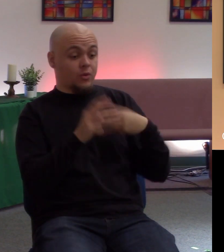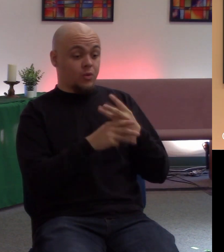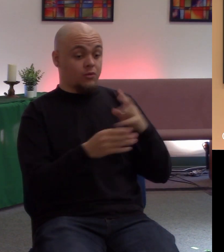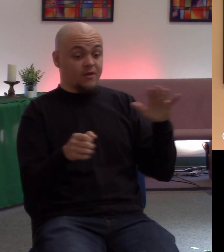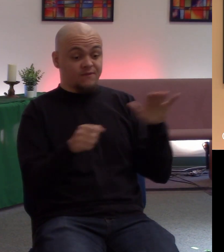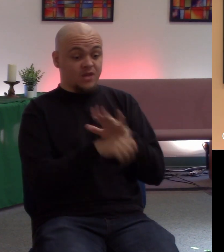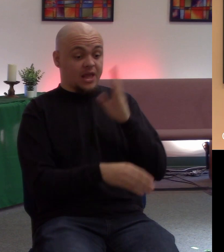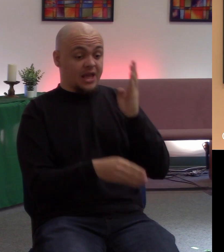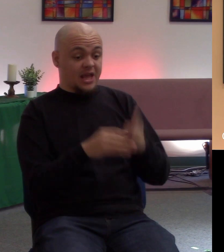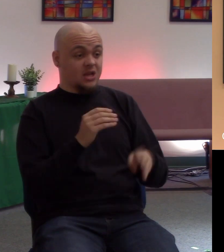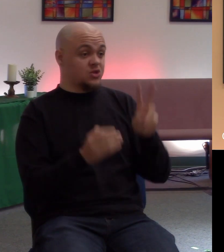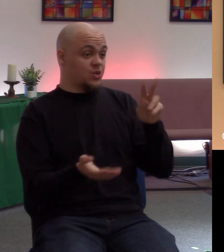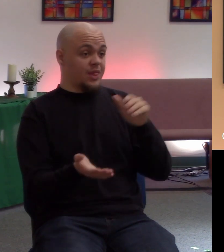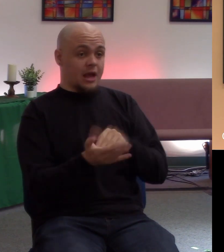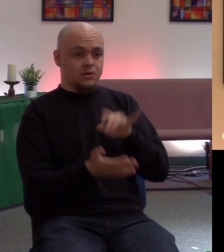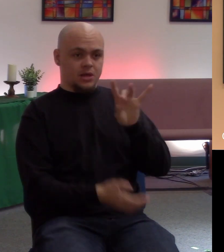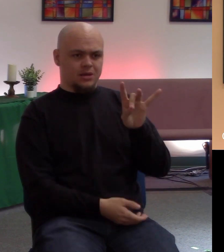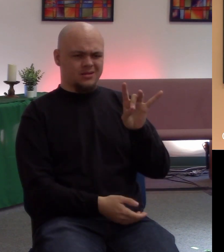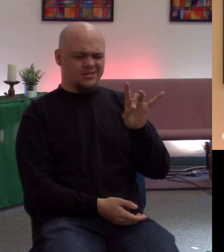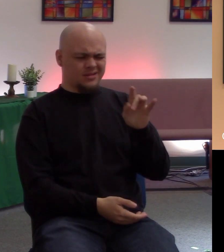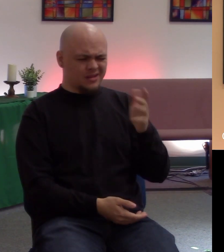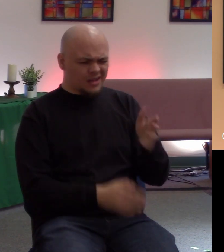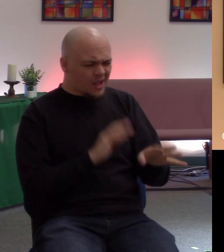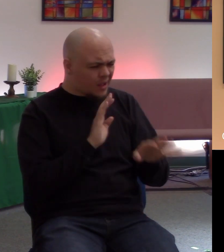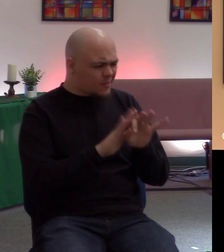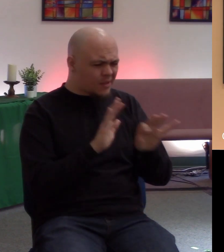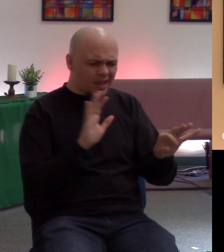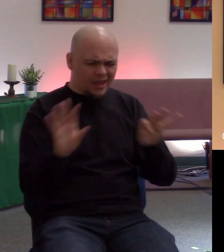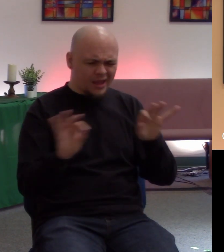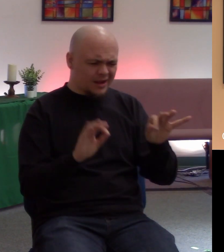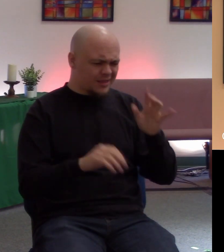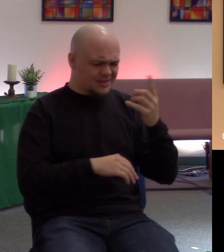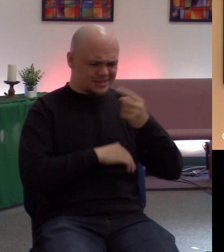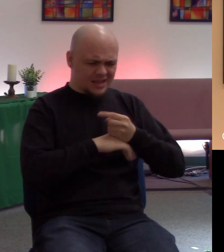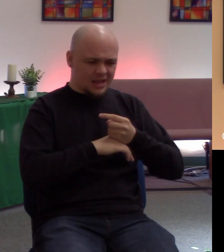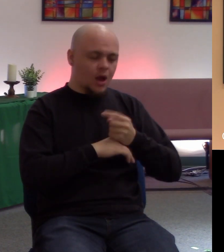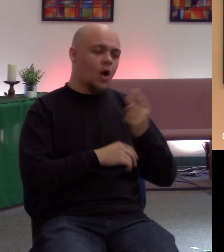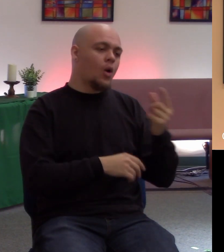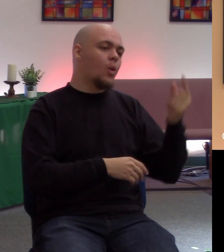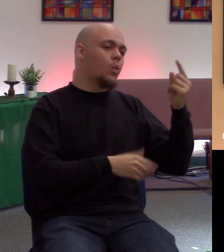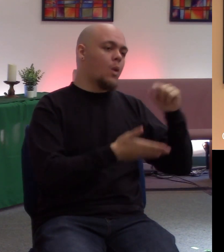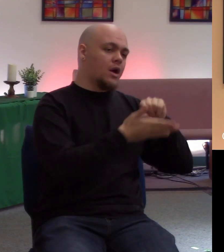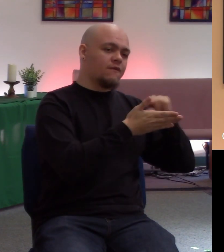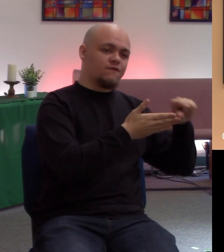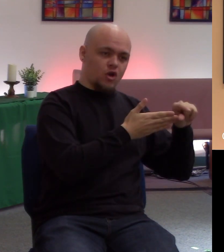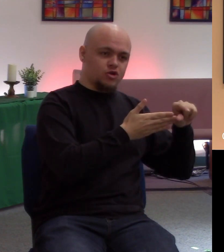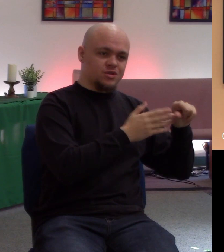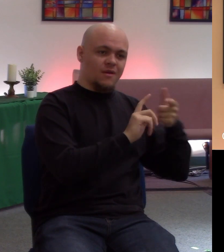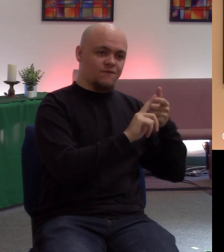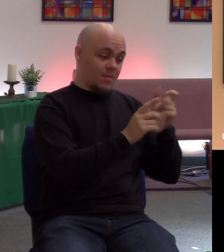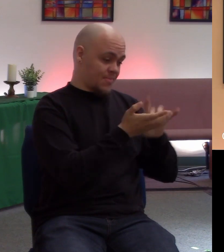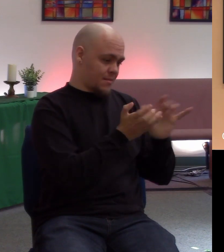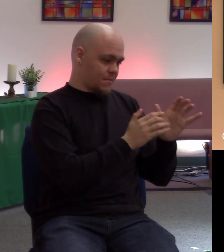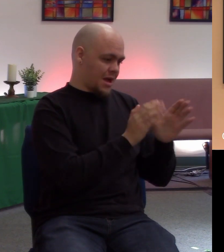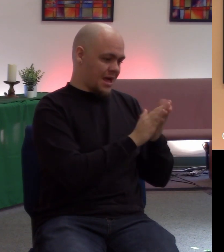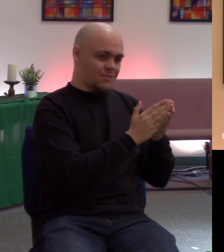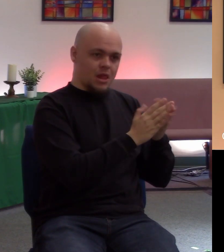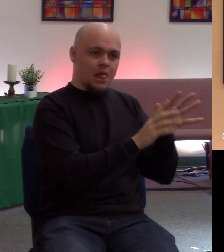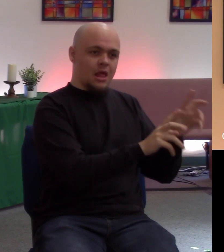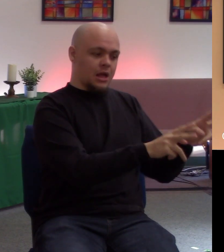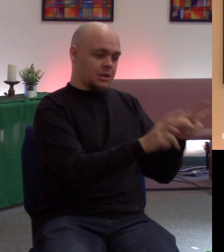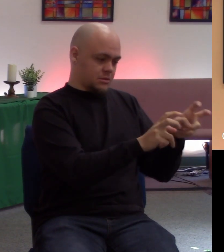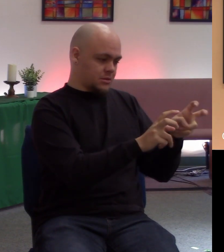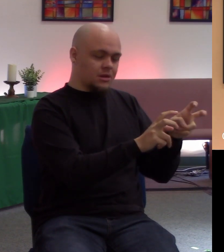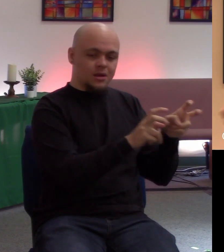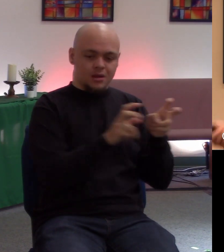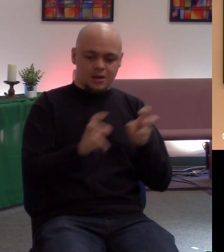2008. And you might be wondering, how in the world do they pick these dates? Well, they take one verse of the Bible out of context,